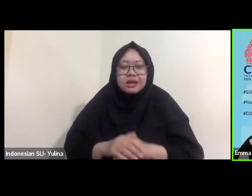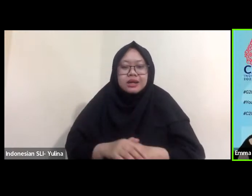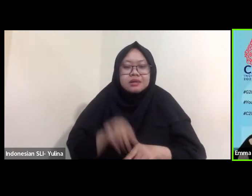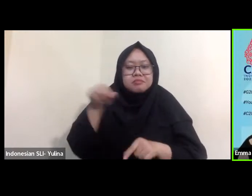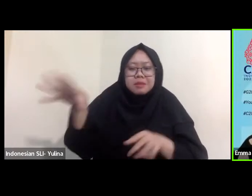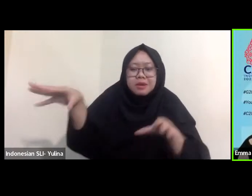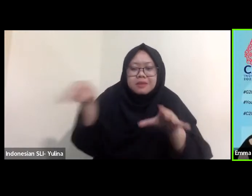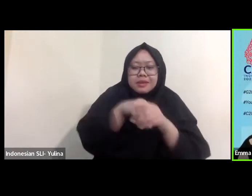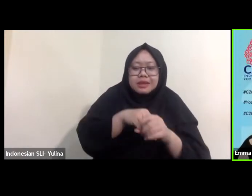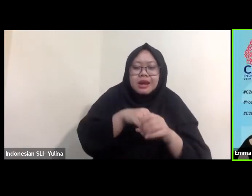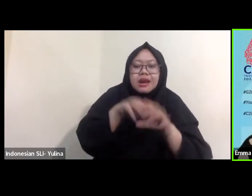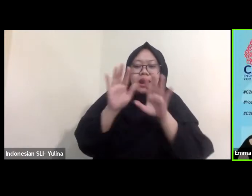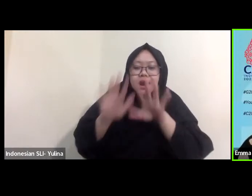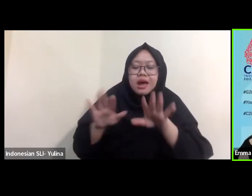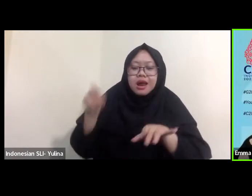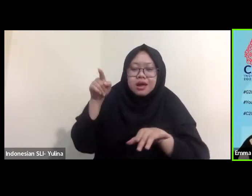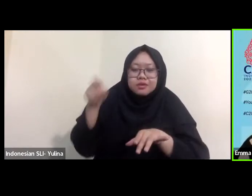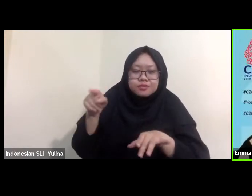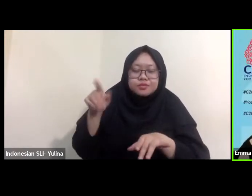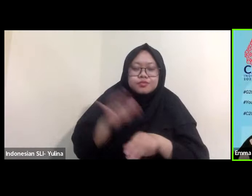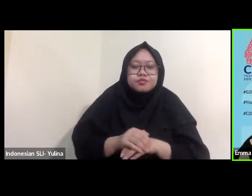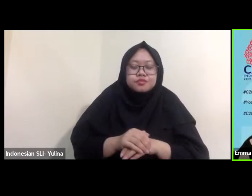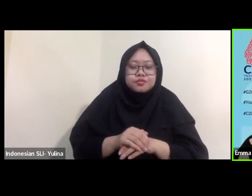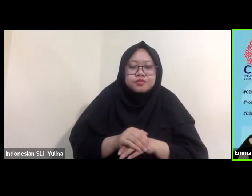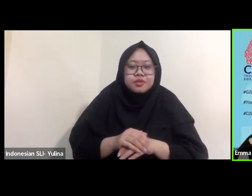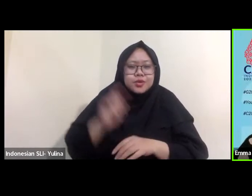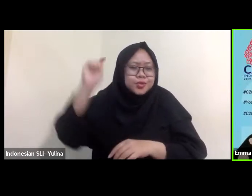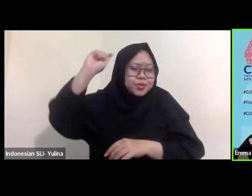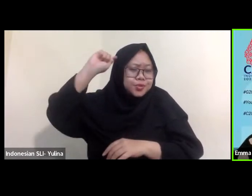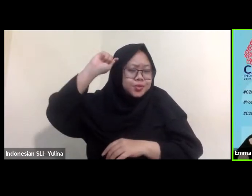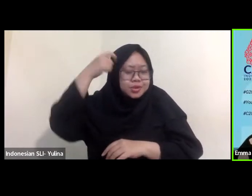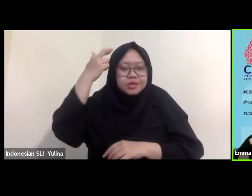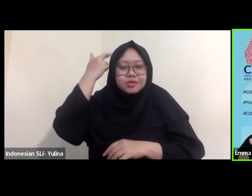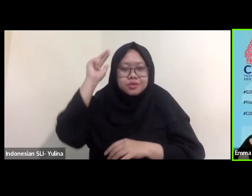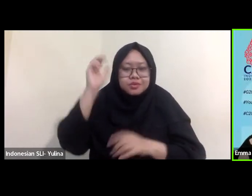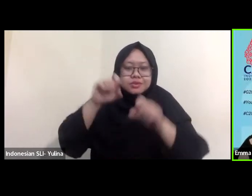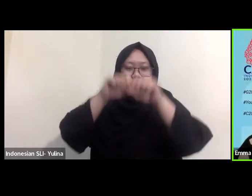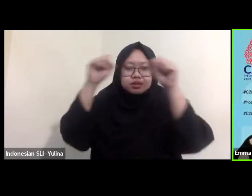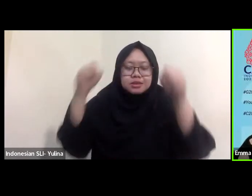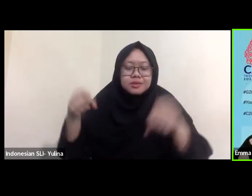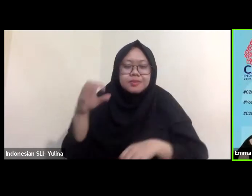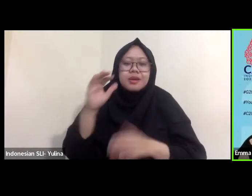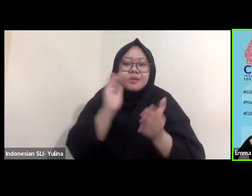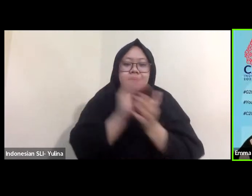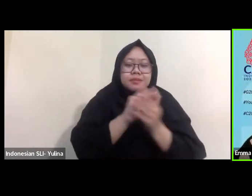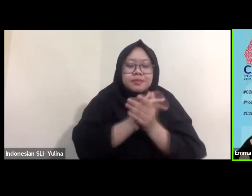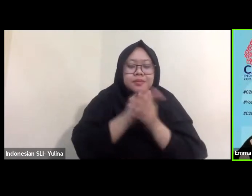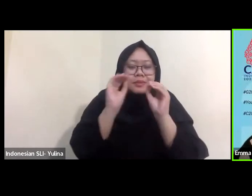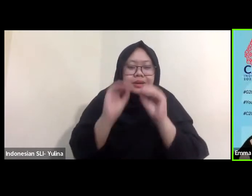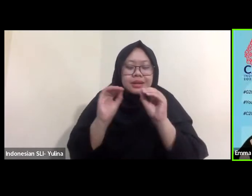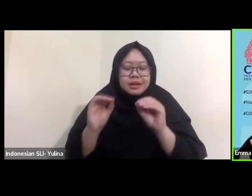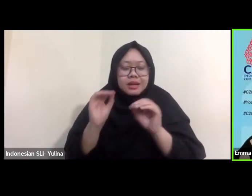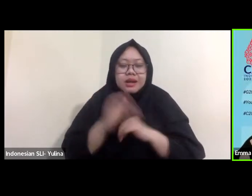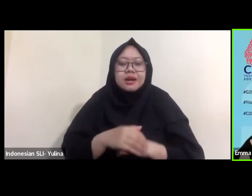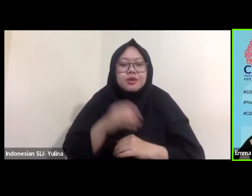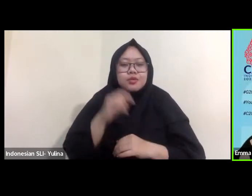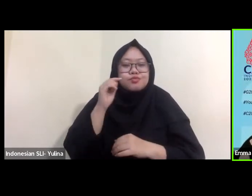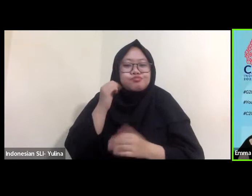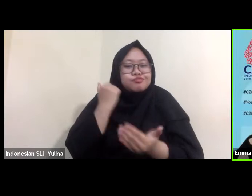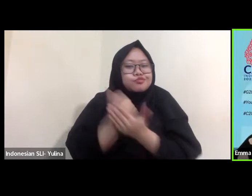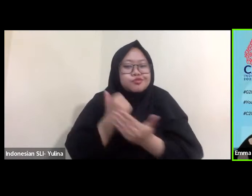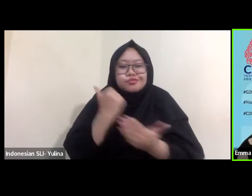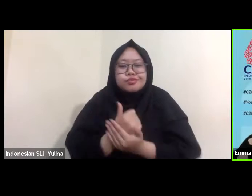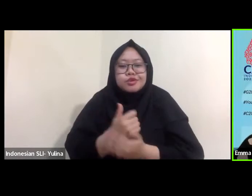have, it's difficult for education systems and other education providers to really think carefully about how to reach those